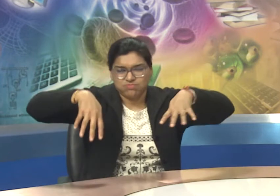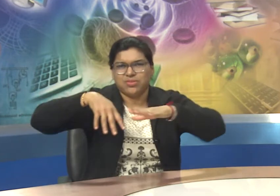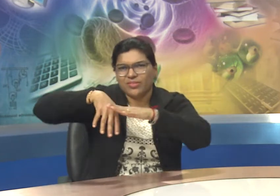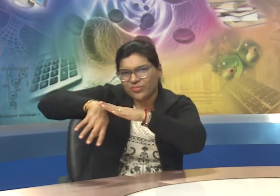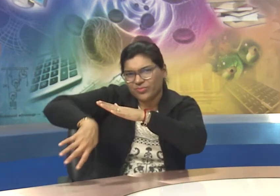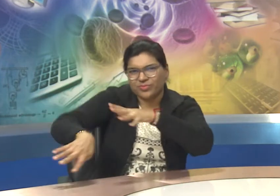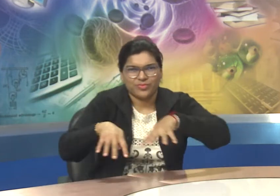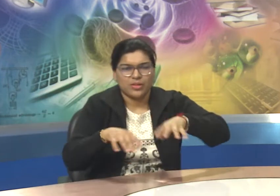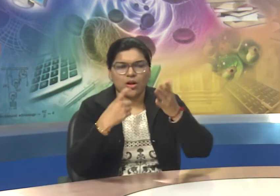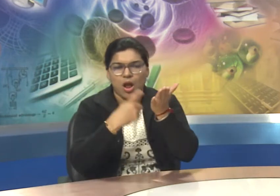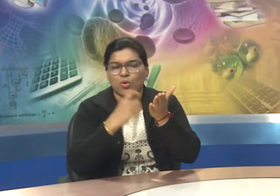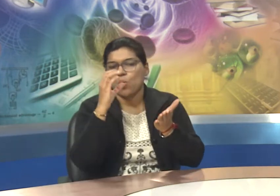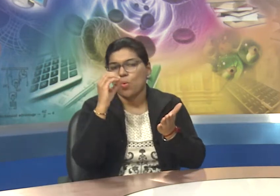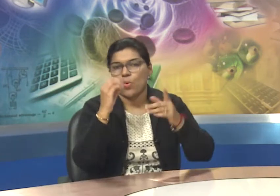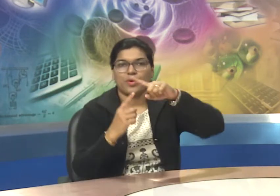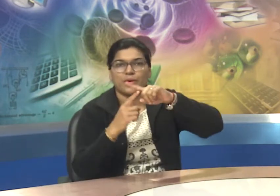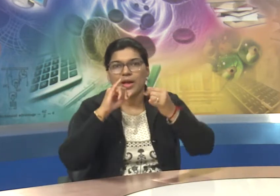7,200 feet high,